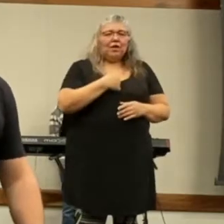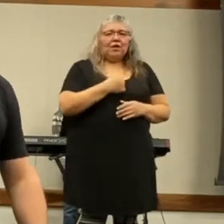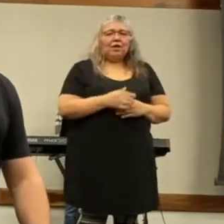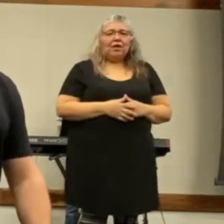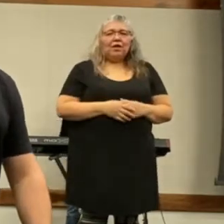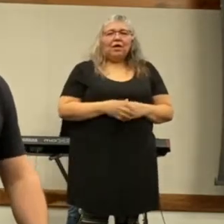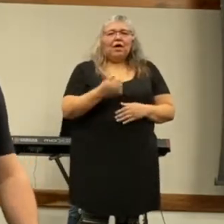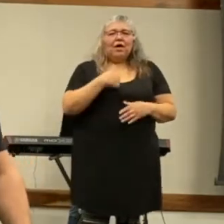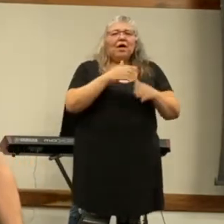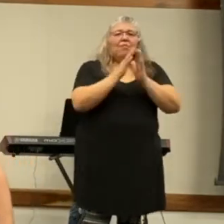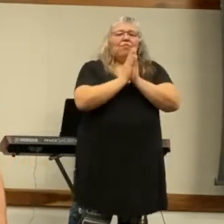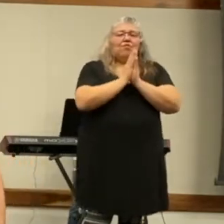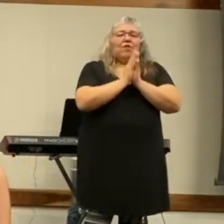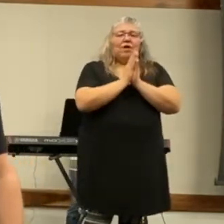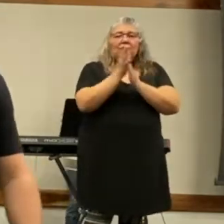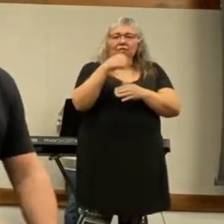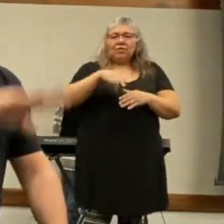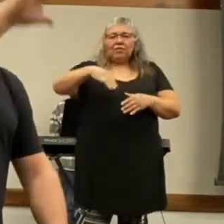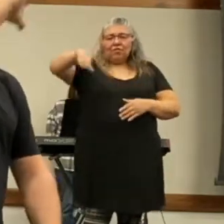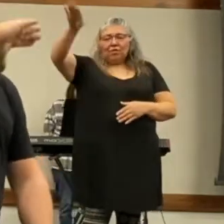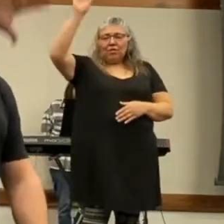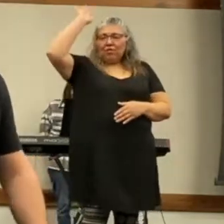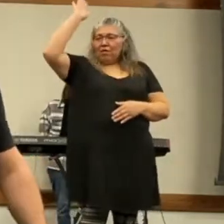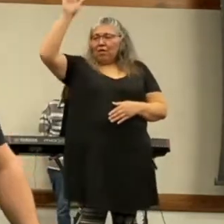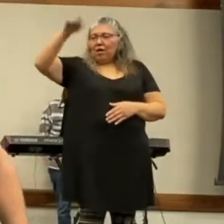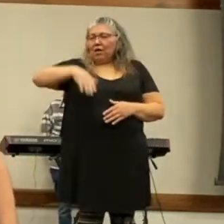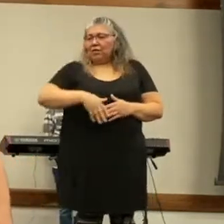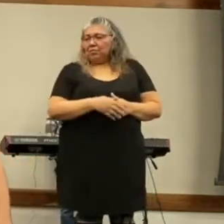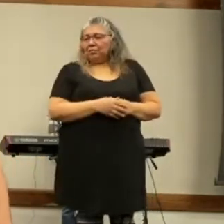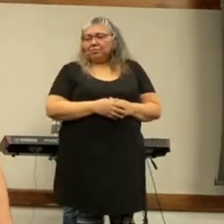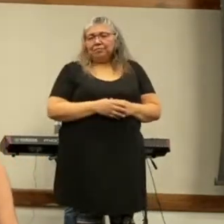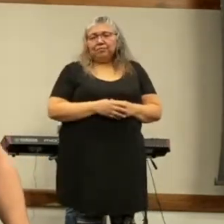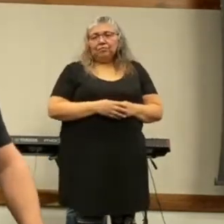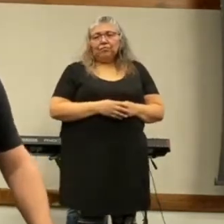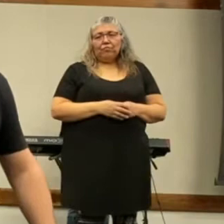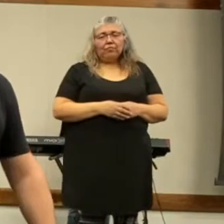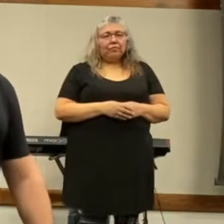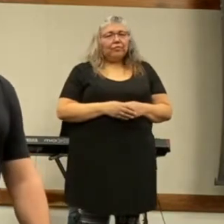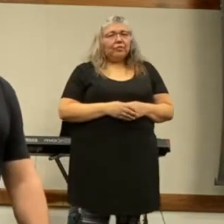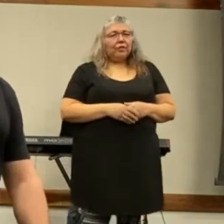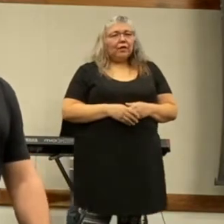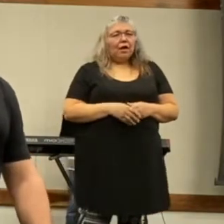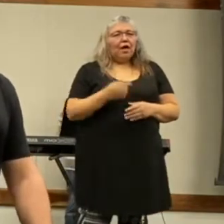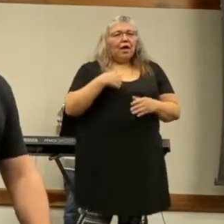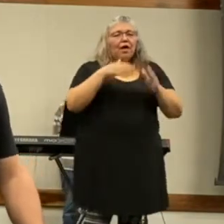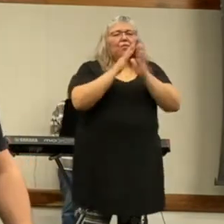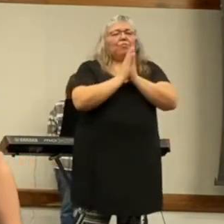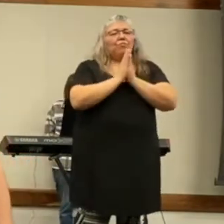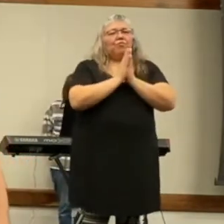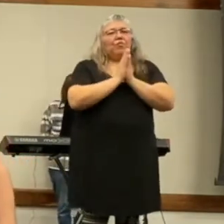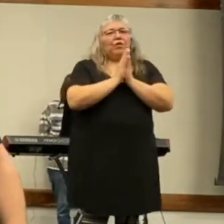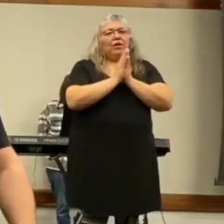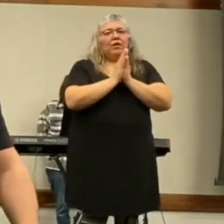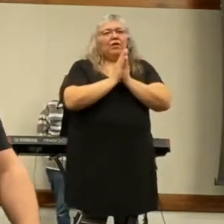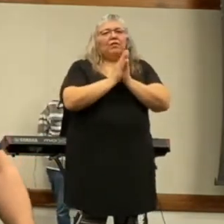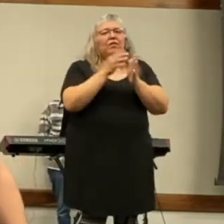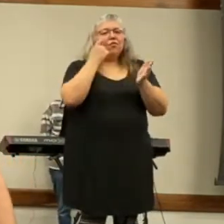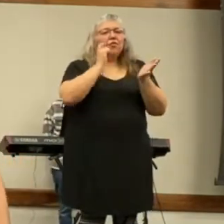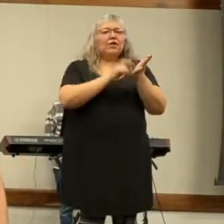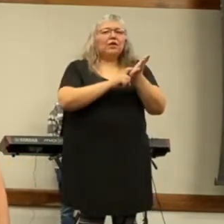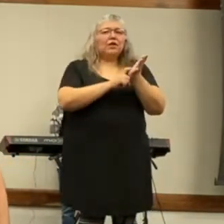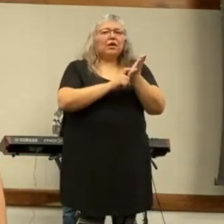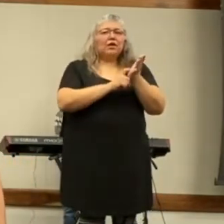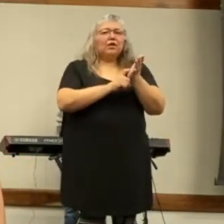pray, Lord, that those who raise their hands, and even the ones who didn't raise their hands, that's okay. Father, I pray, God, that they would recognize, Lord, that